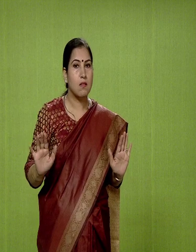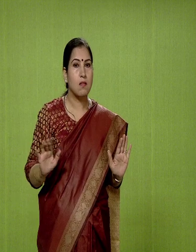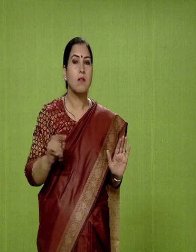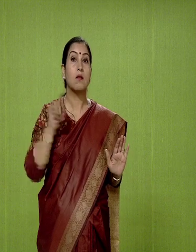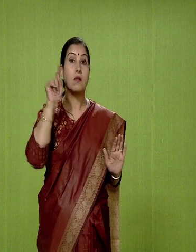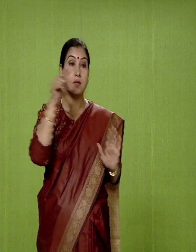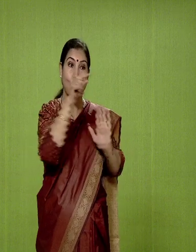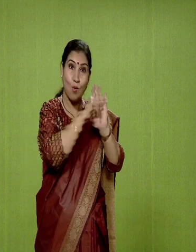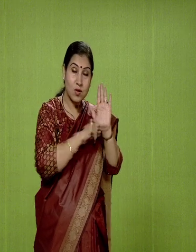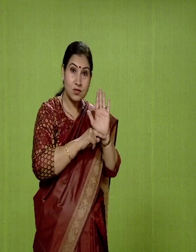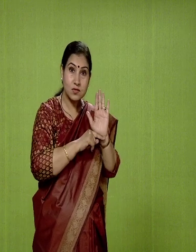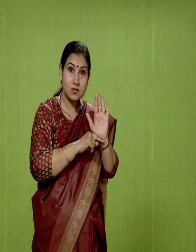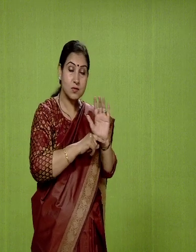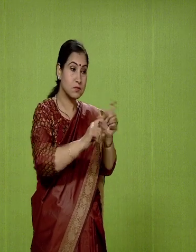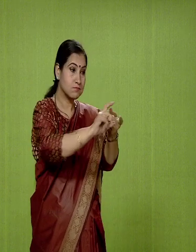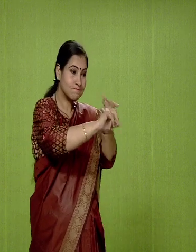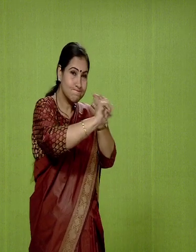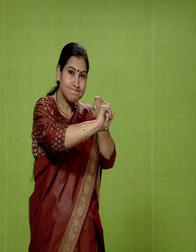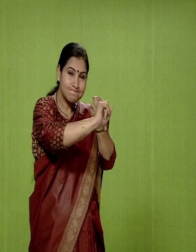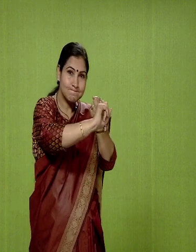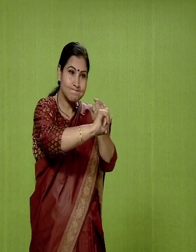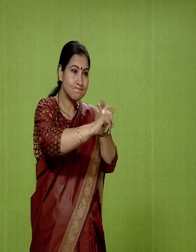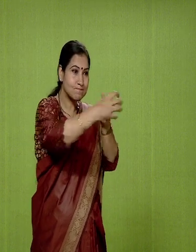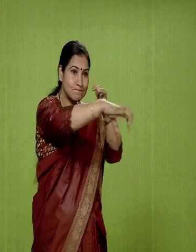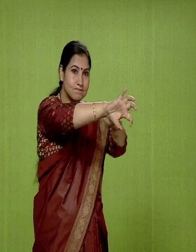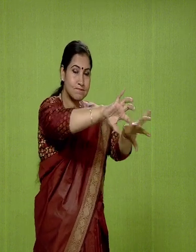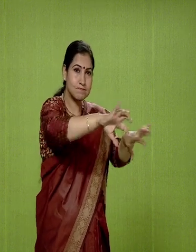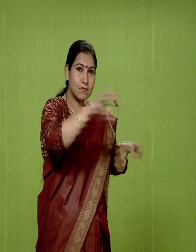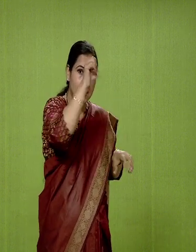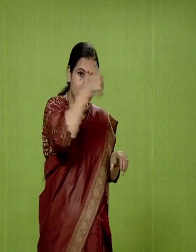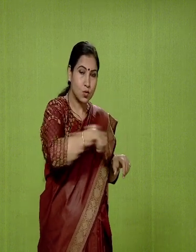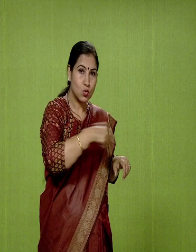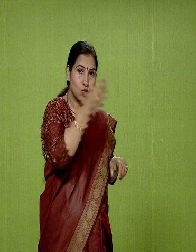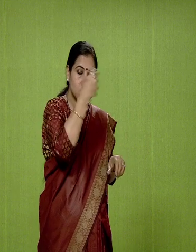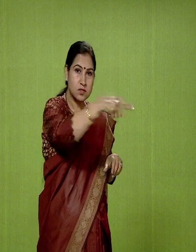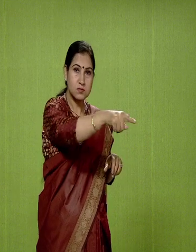this policy led to the formation of All India Muslim League